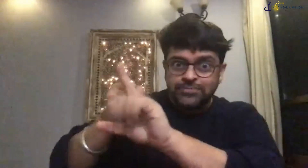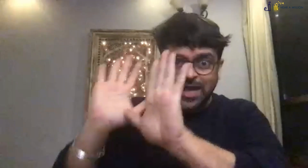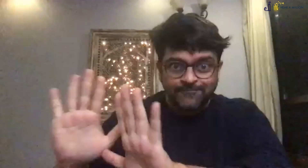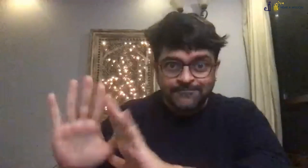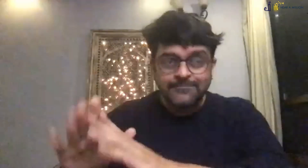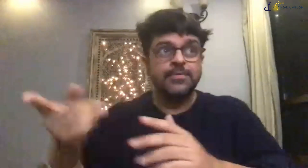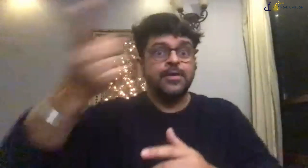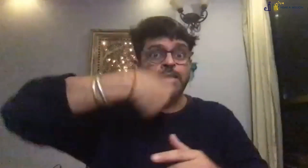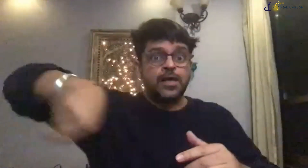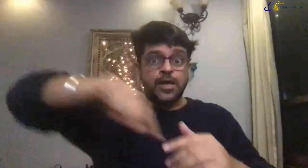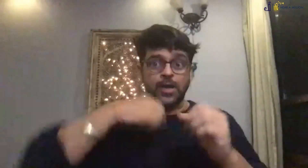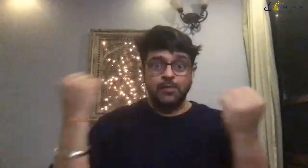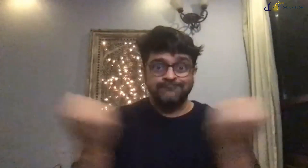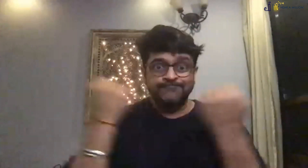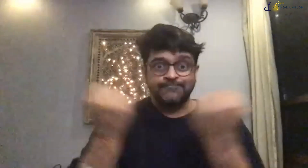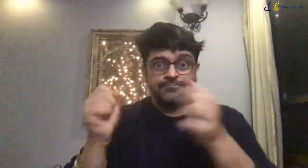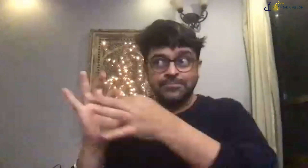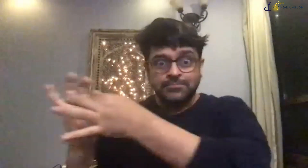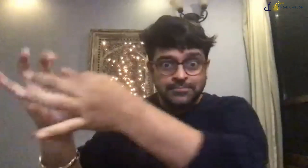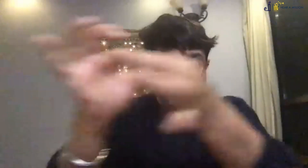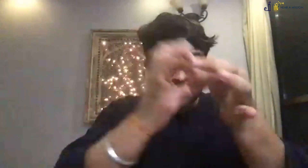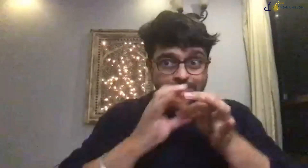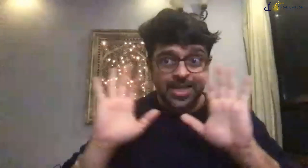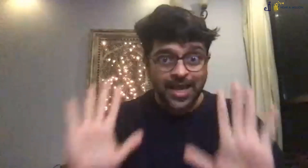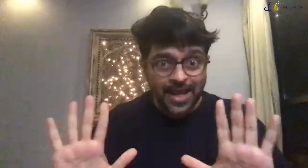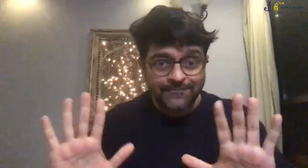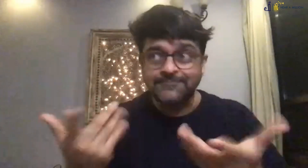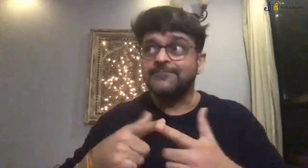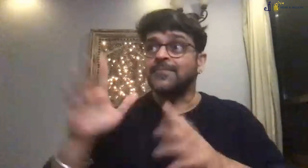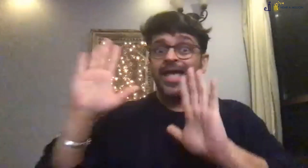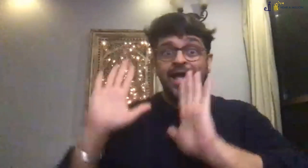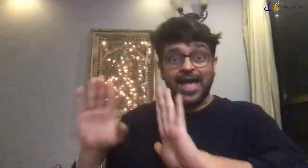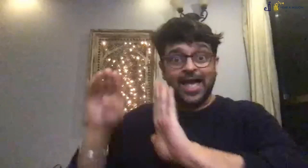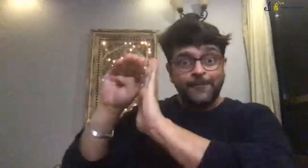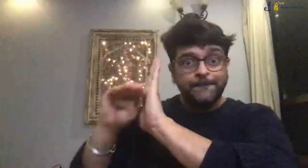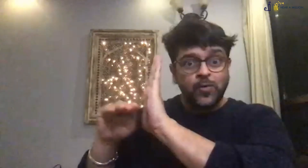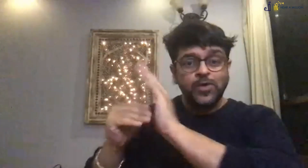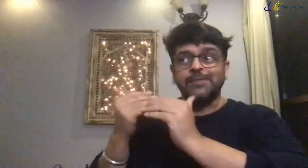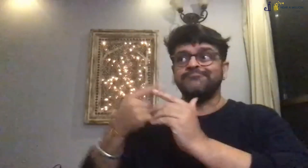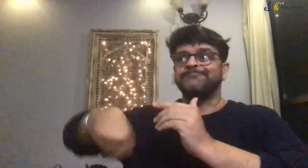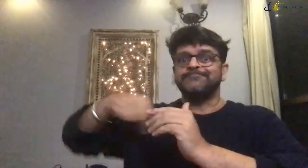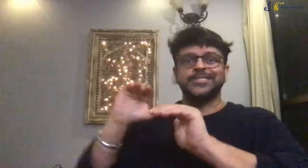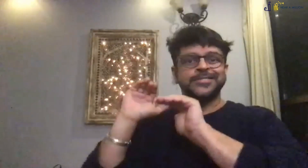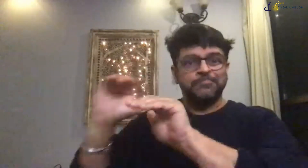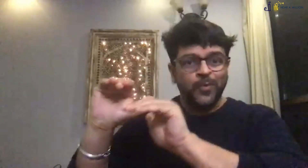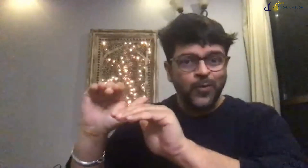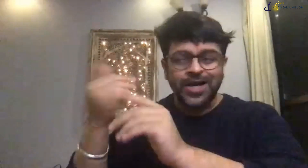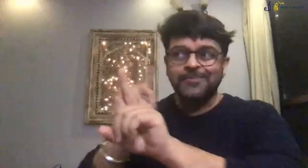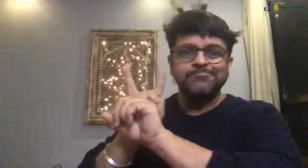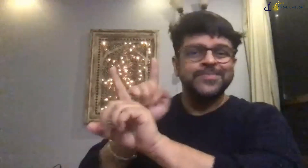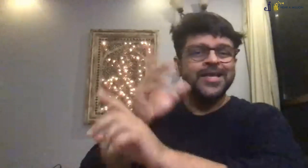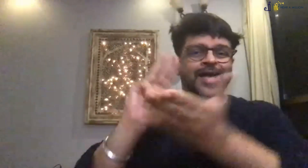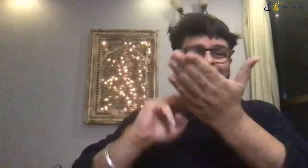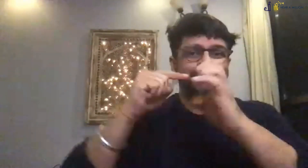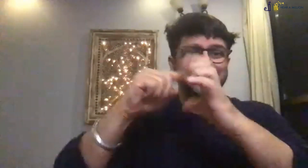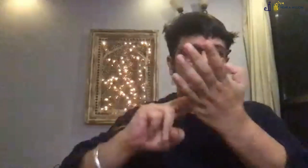that are people ready to really advocate? Are people ready to connect with each other, put in efforts? Do we have any